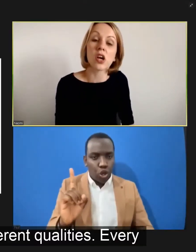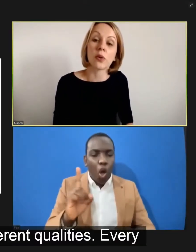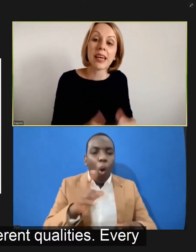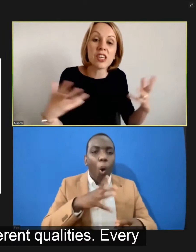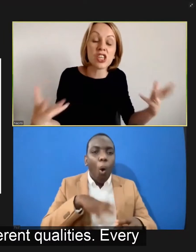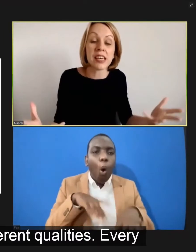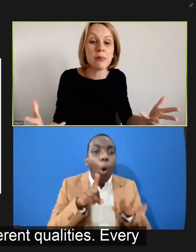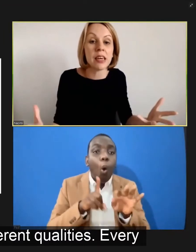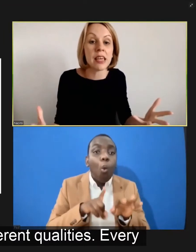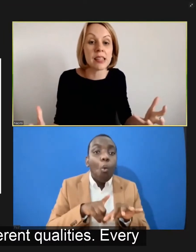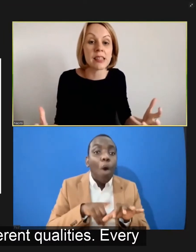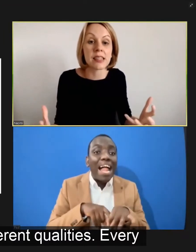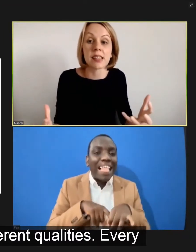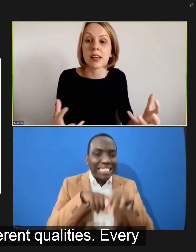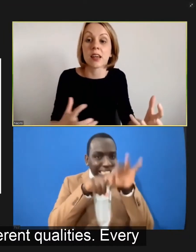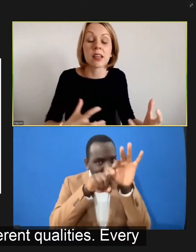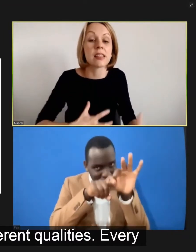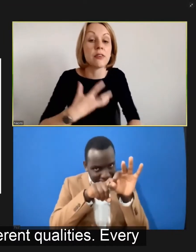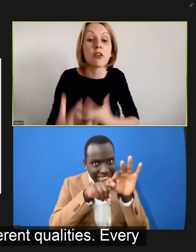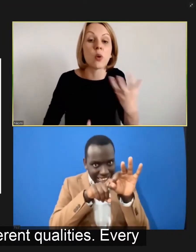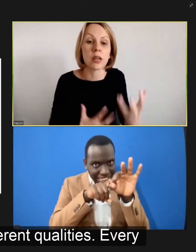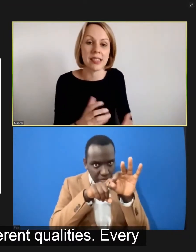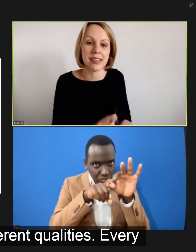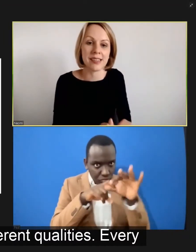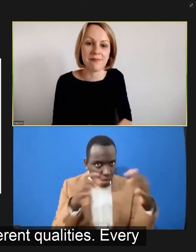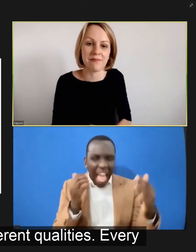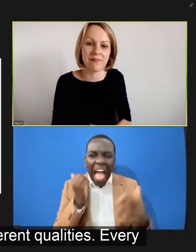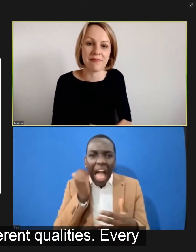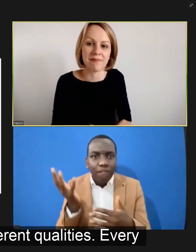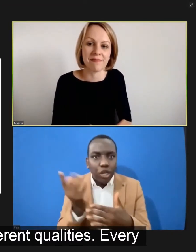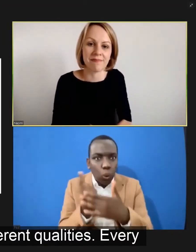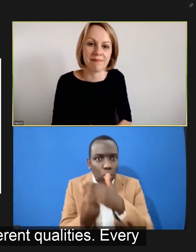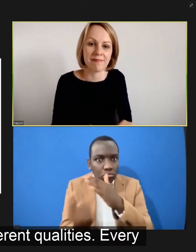So each team needs different qualities.